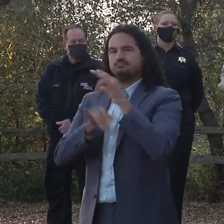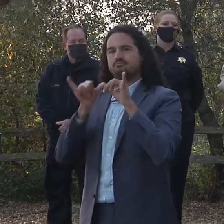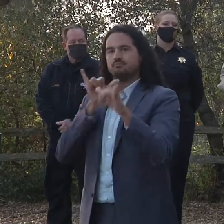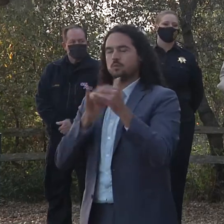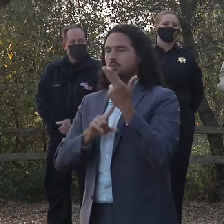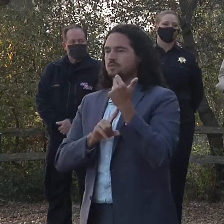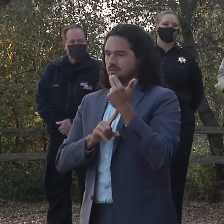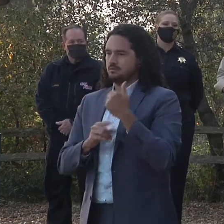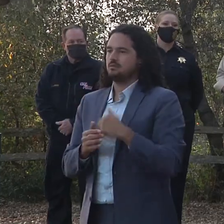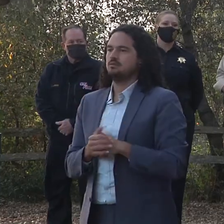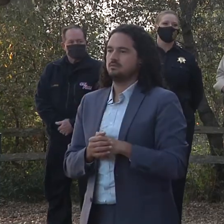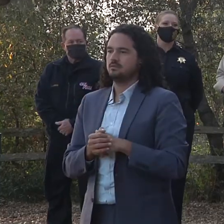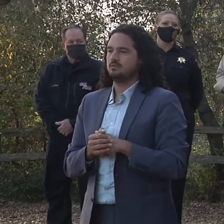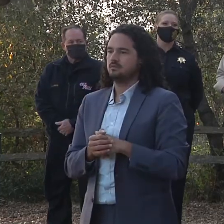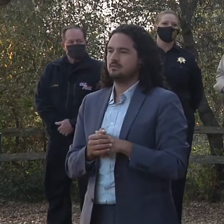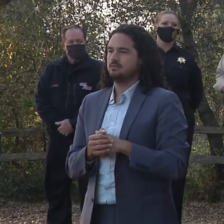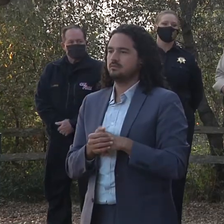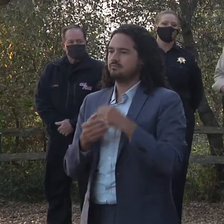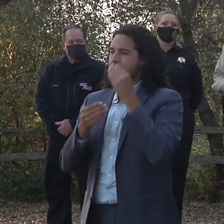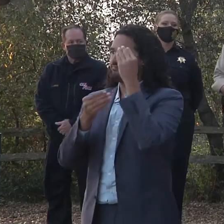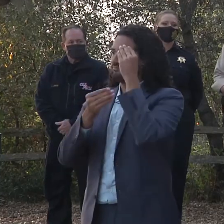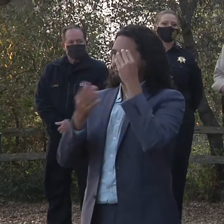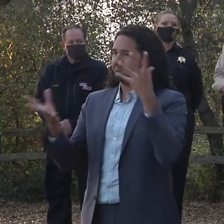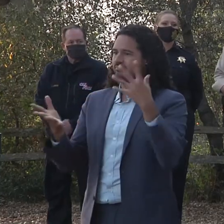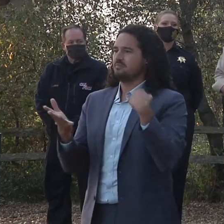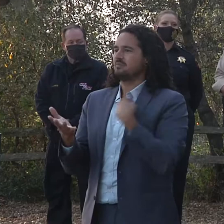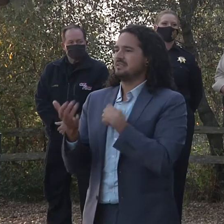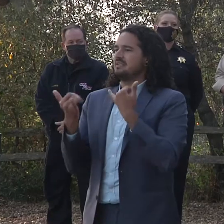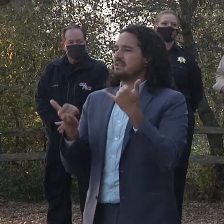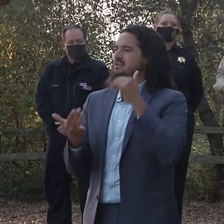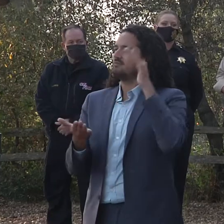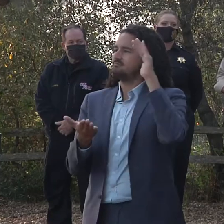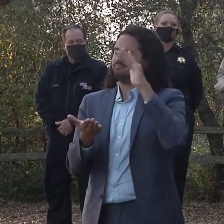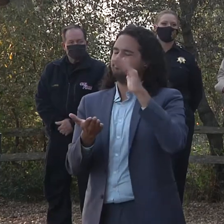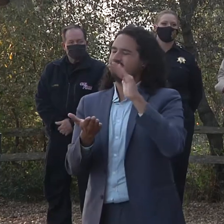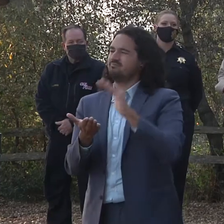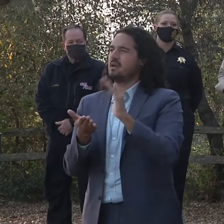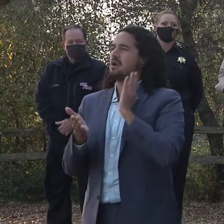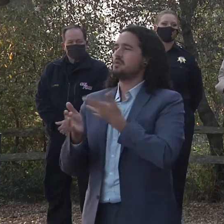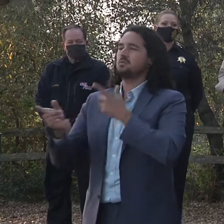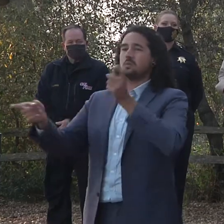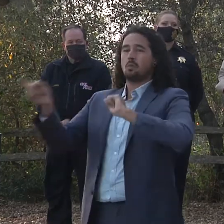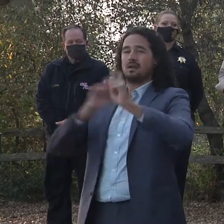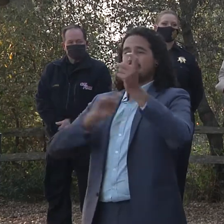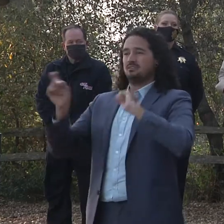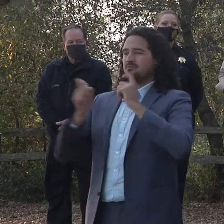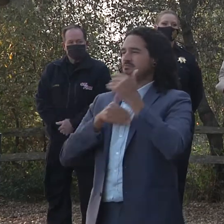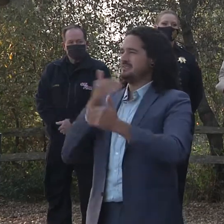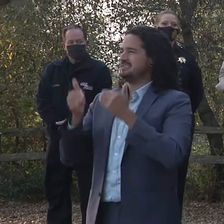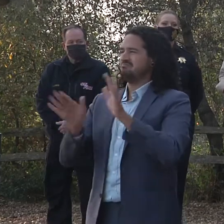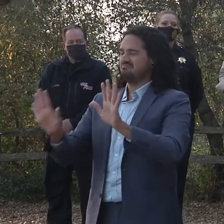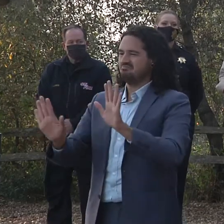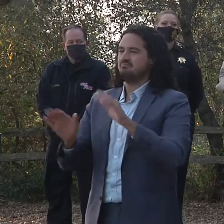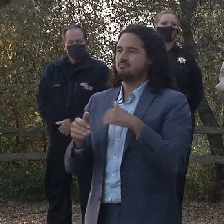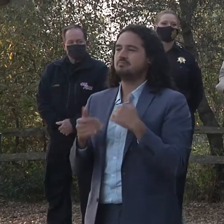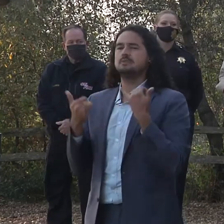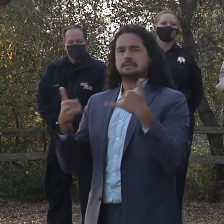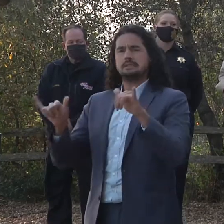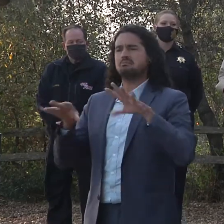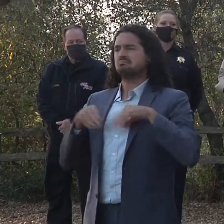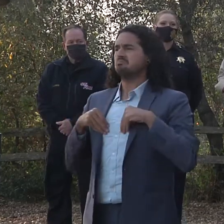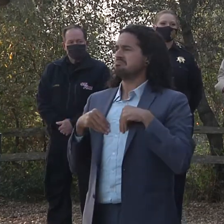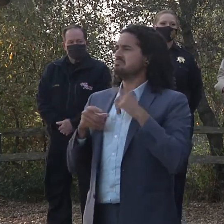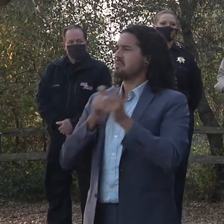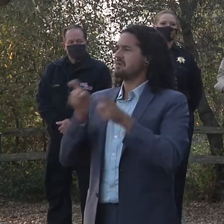we're starting to step down our donations process a little bit starting Monday. We are still taking donations, but we'll be doing